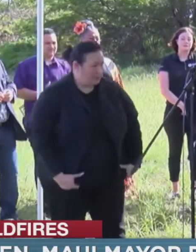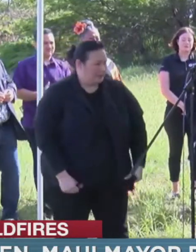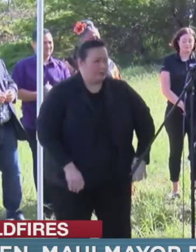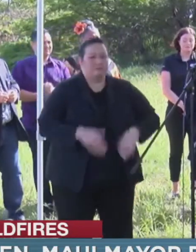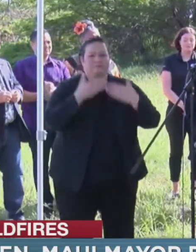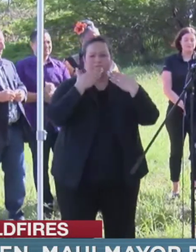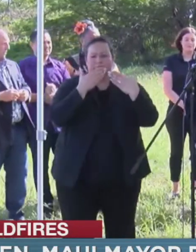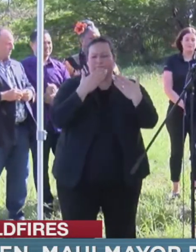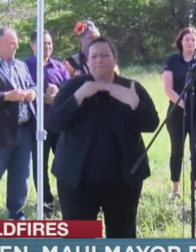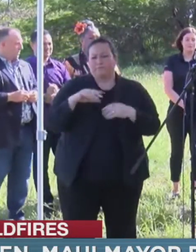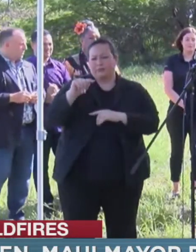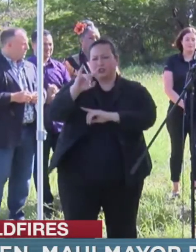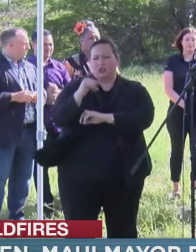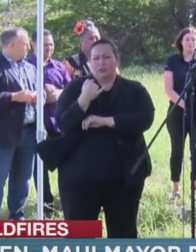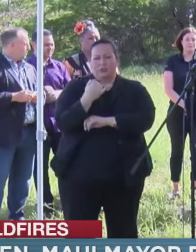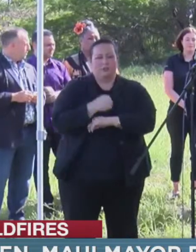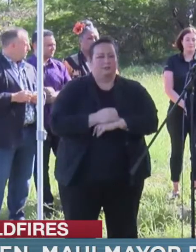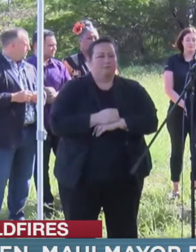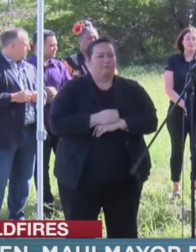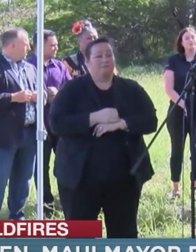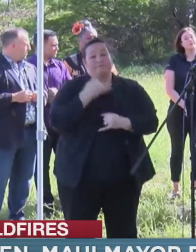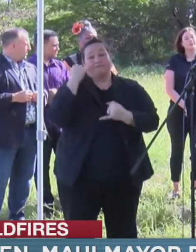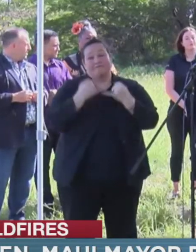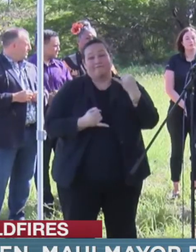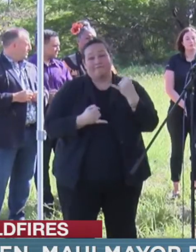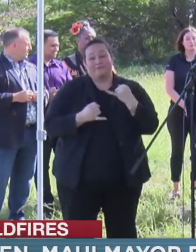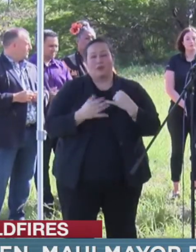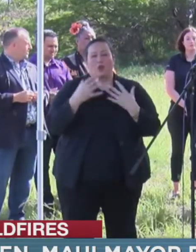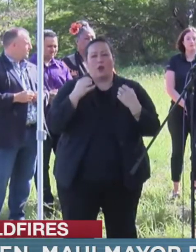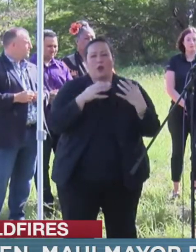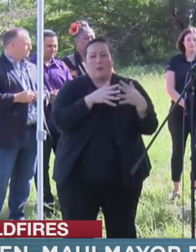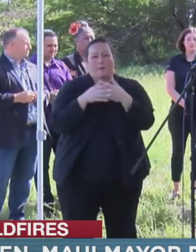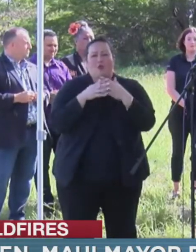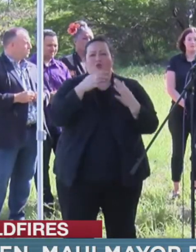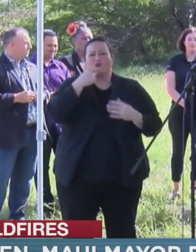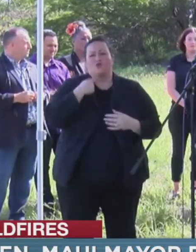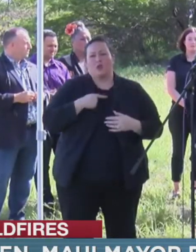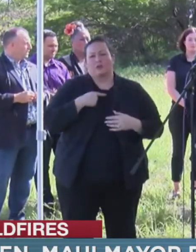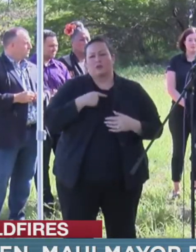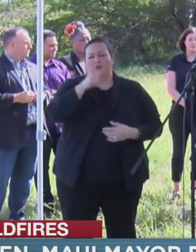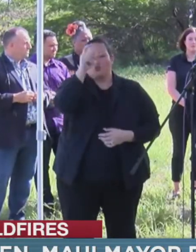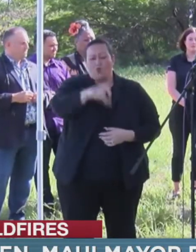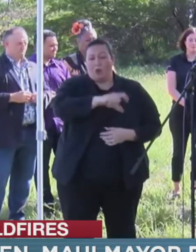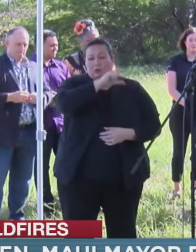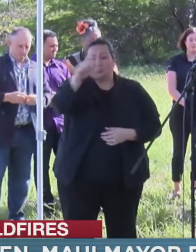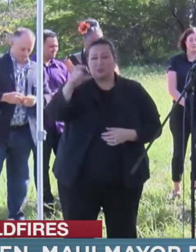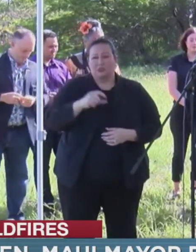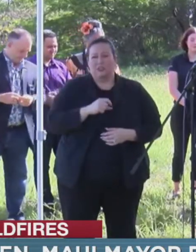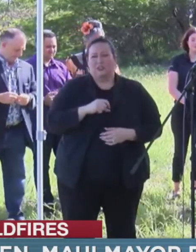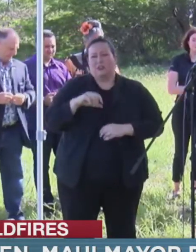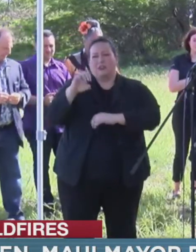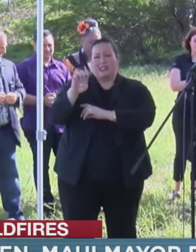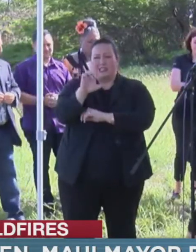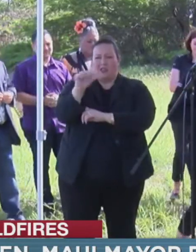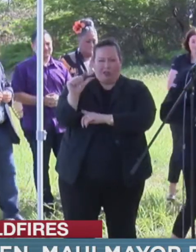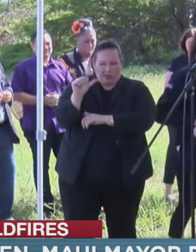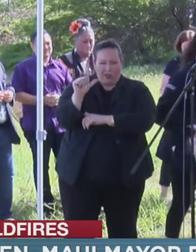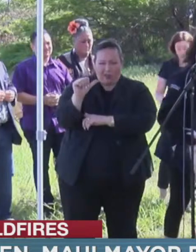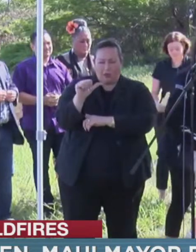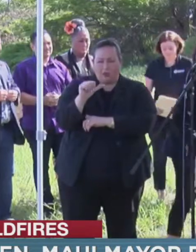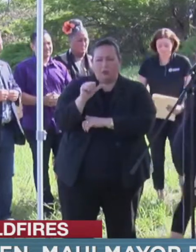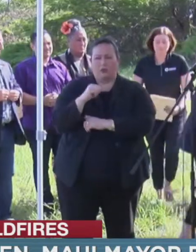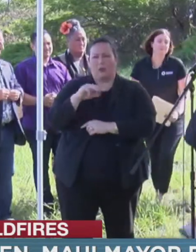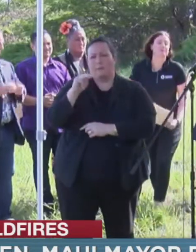Mahalo, TJ. Next and finally, I'd like to introduce American Red Cross Assistant Director of External Relations, Mary